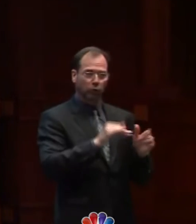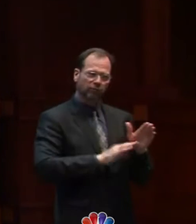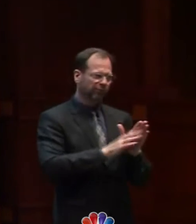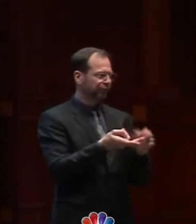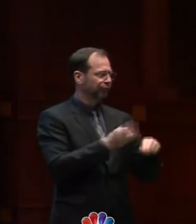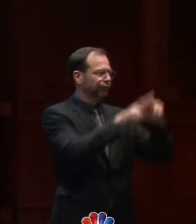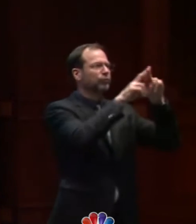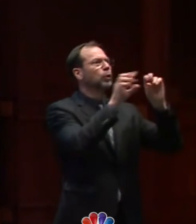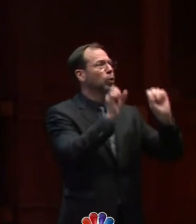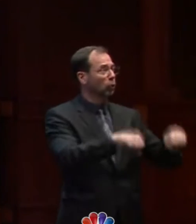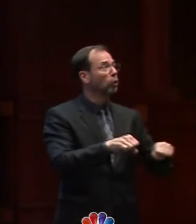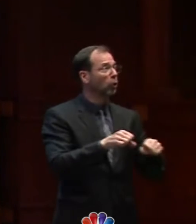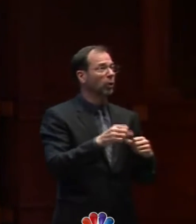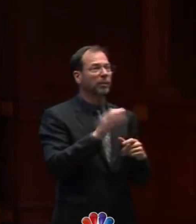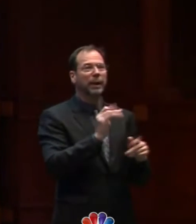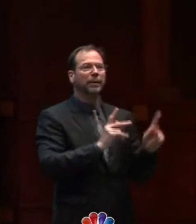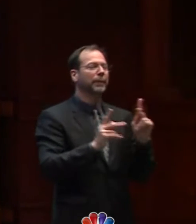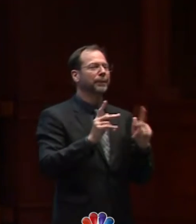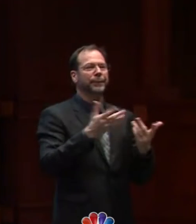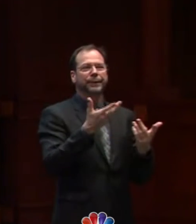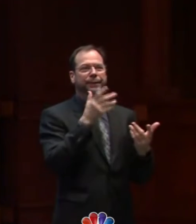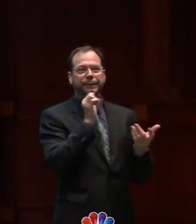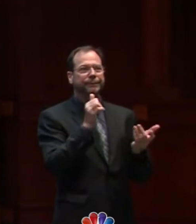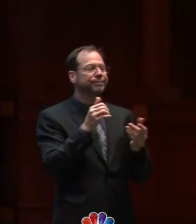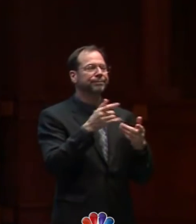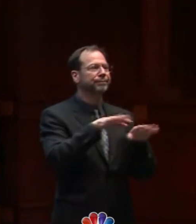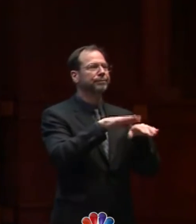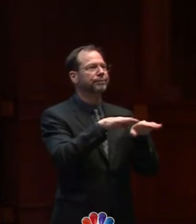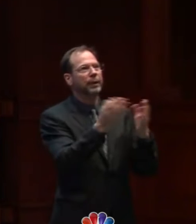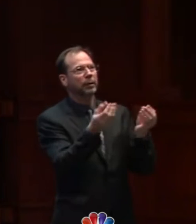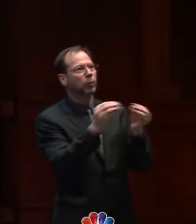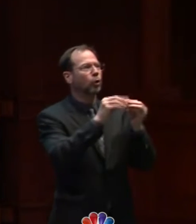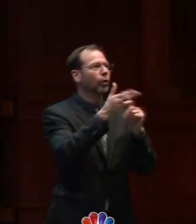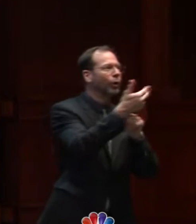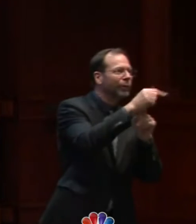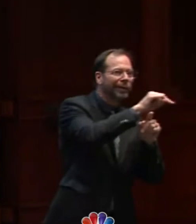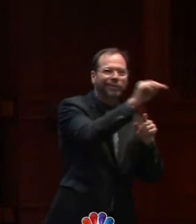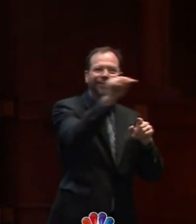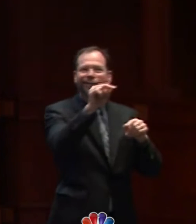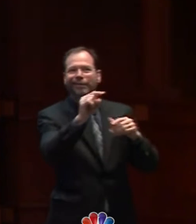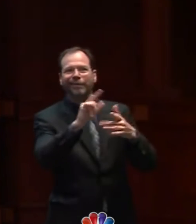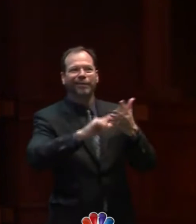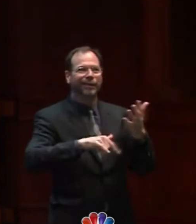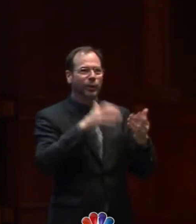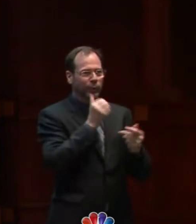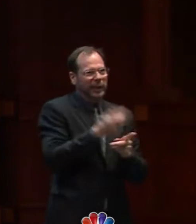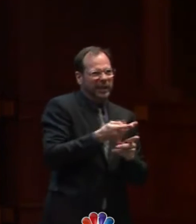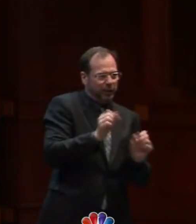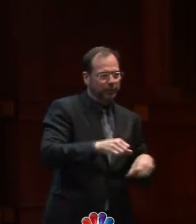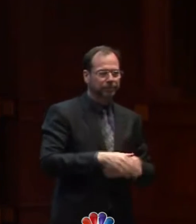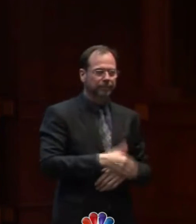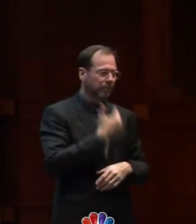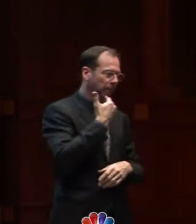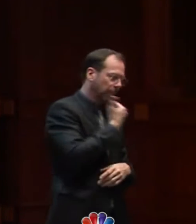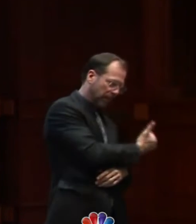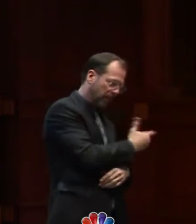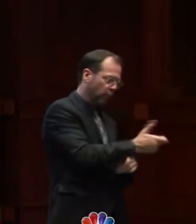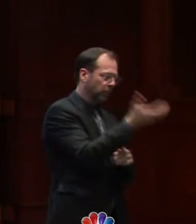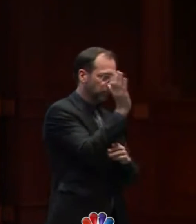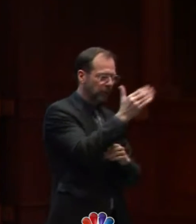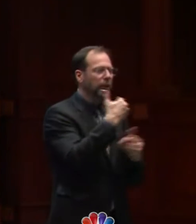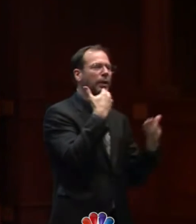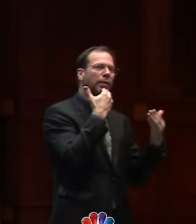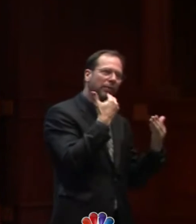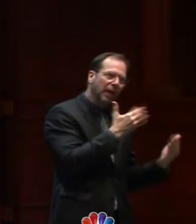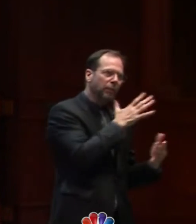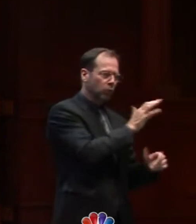up pretty fast by people just opening up different facilities for people to be cared for. Great. Well, yes, sir. Thank you, Doctor, for the presentation, but also